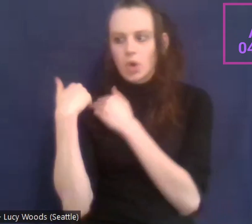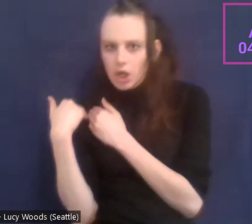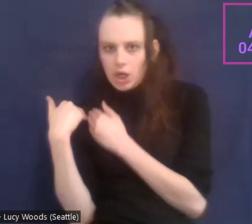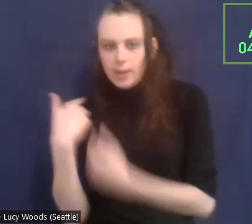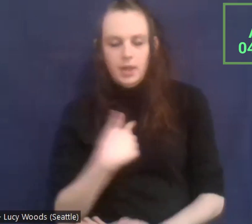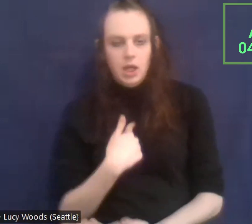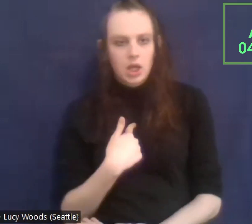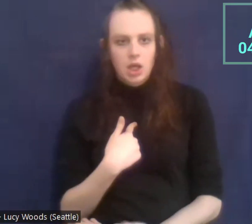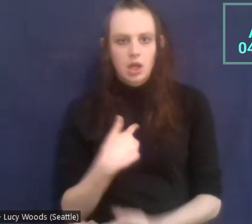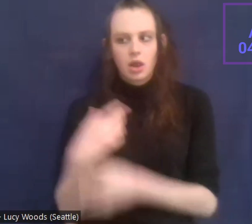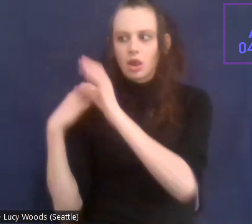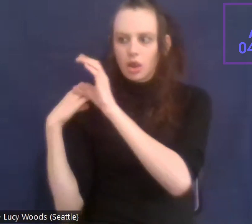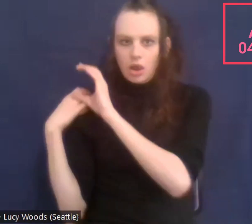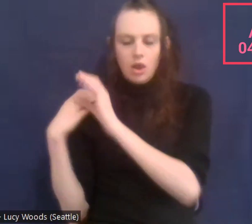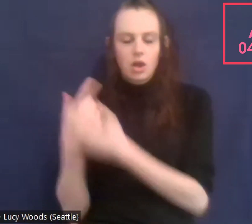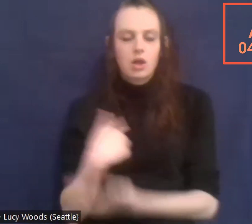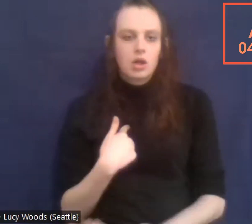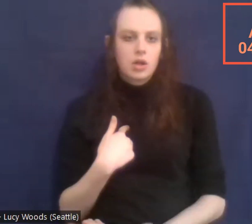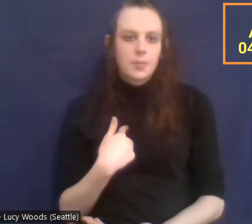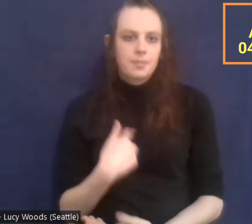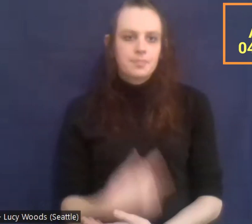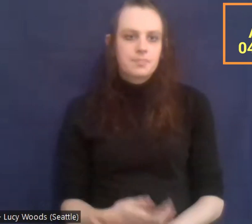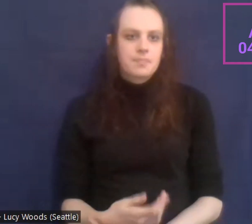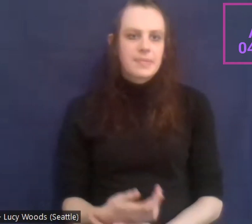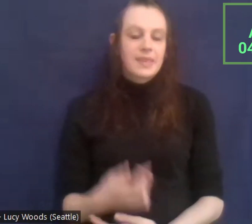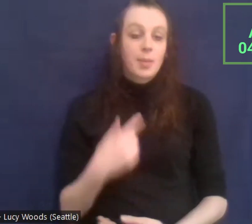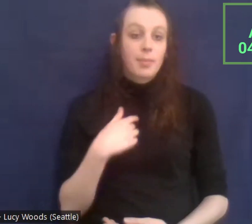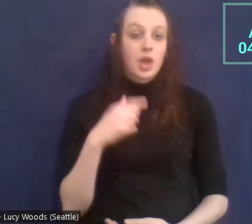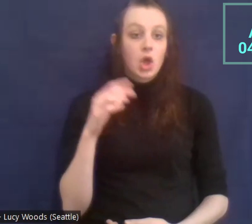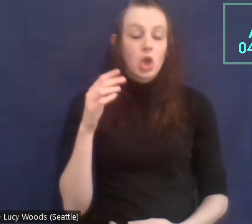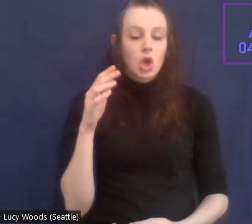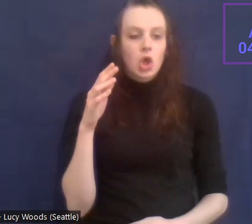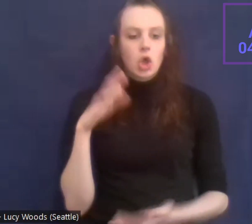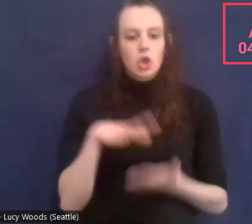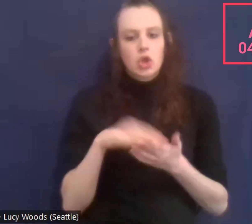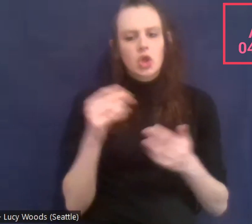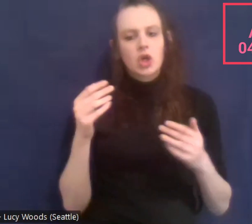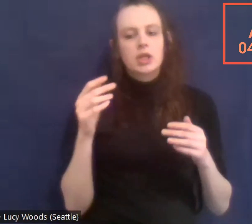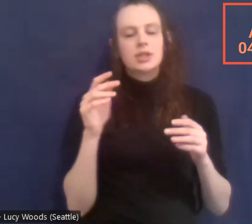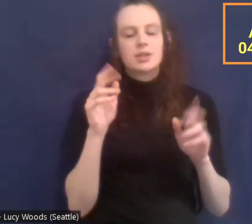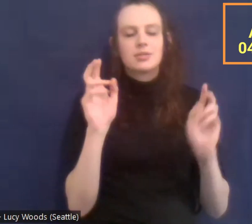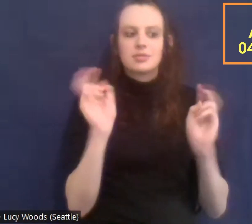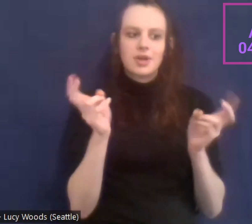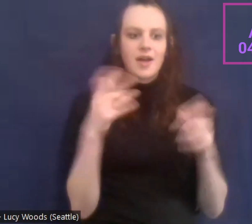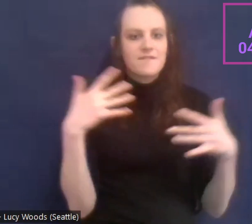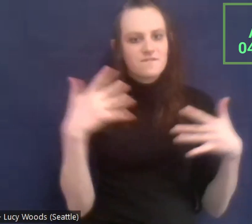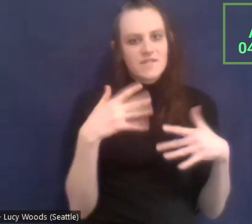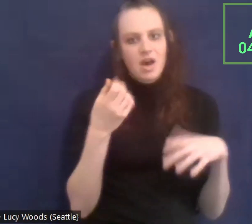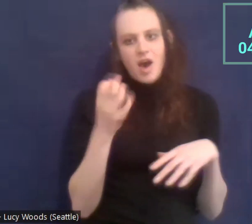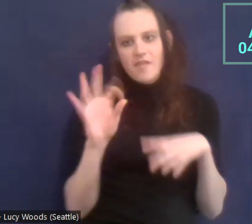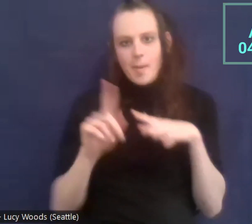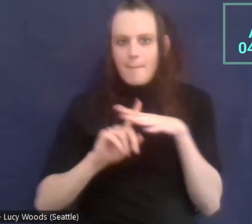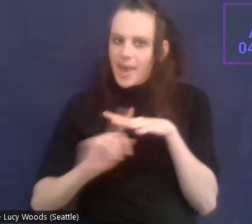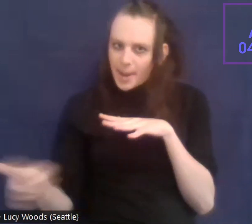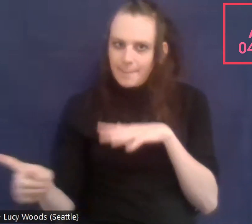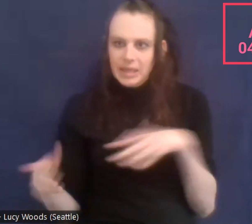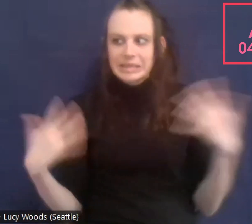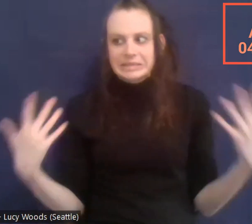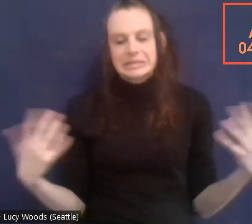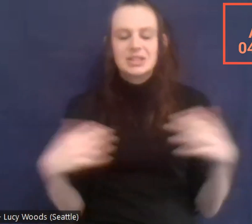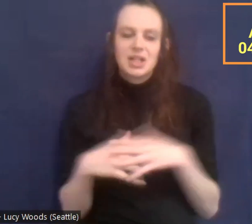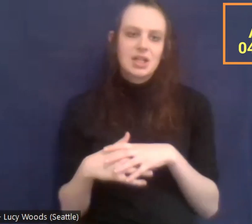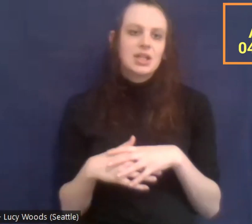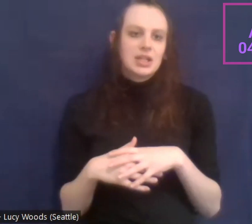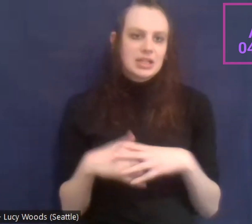So I've since learned that there's like this thing called a fear of abandonment and stuff, and yeah, it's really tough, and it